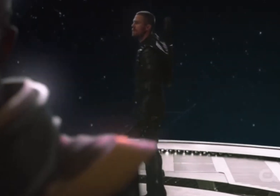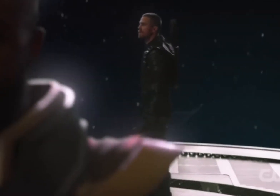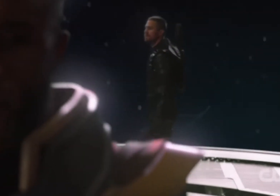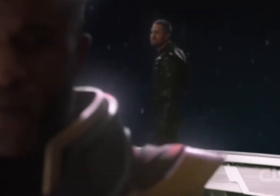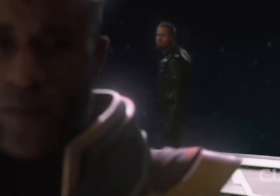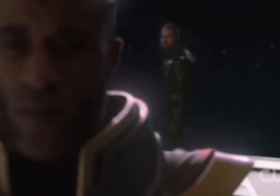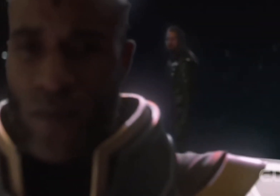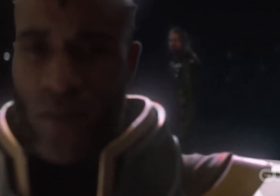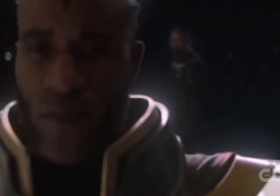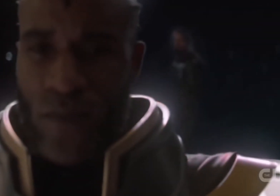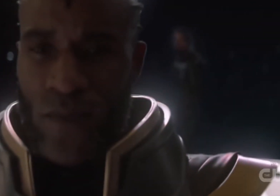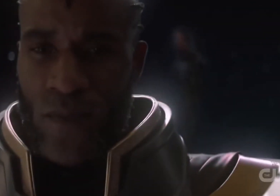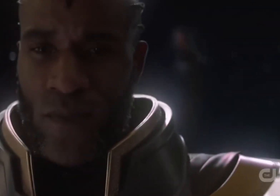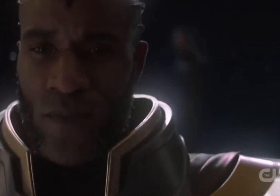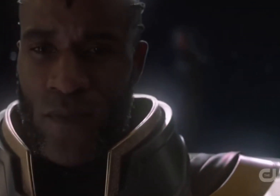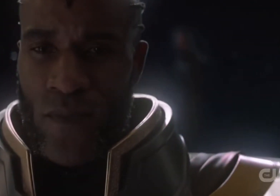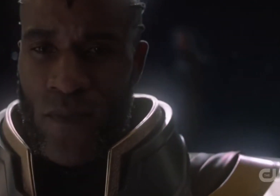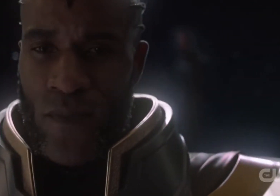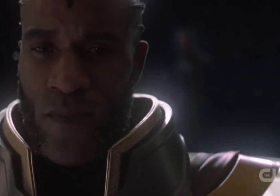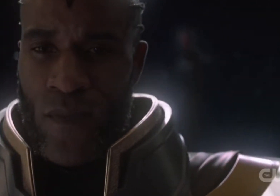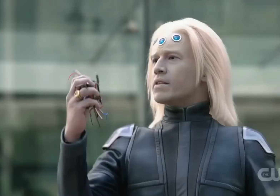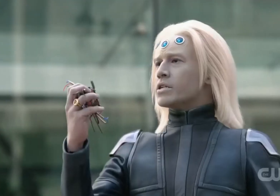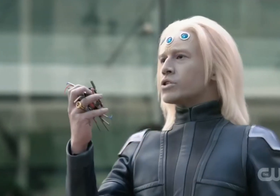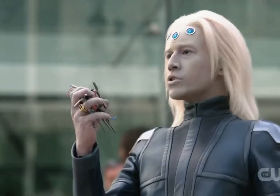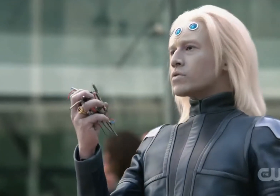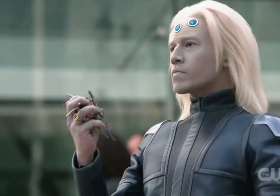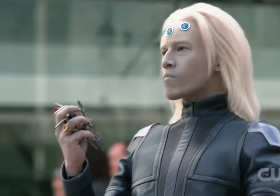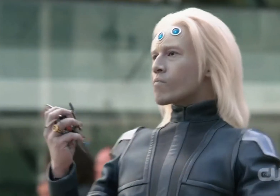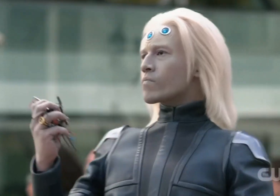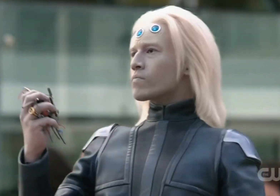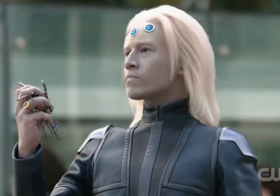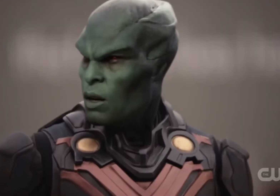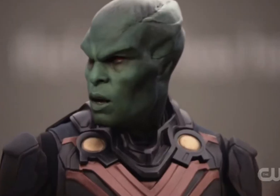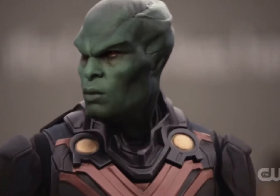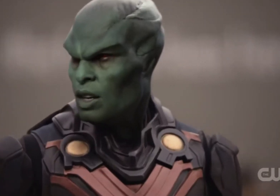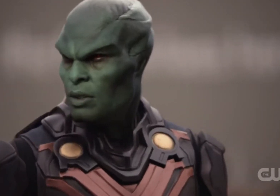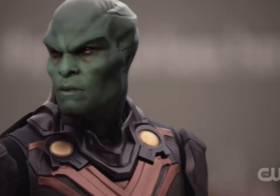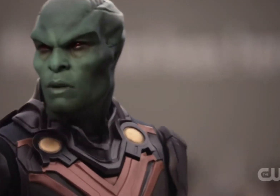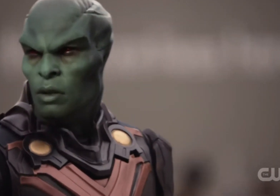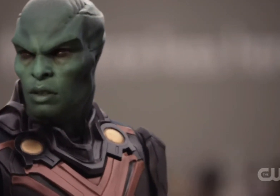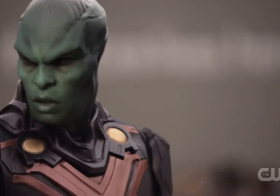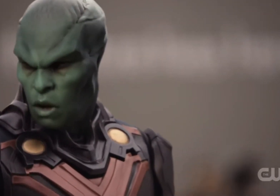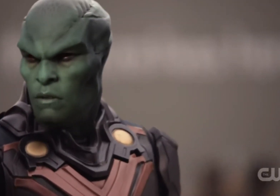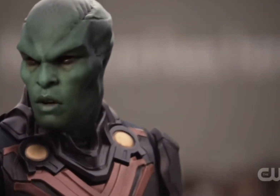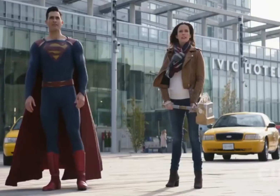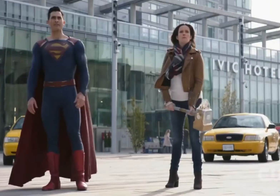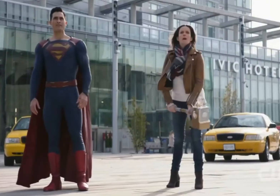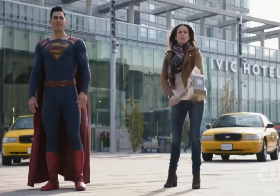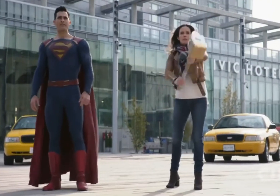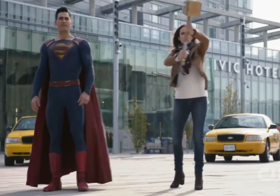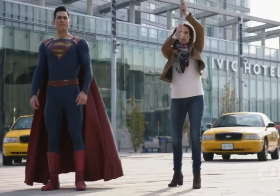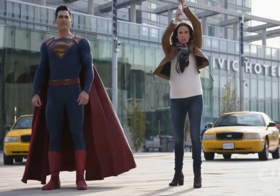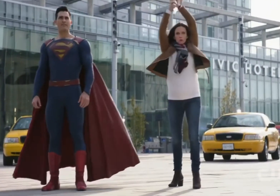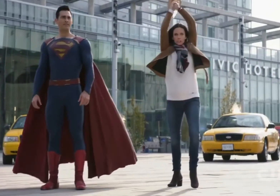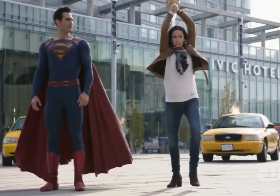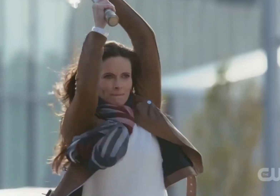Batman apparently. But even the intrusion of Brainiac 5 and Martian Manhunter, and even Lois Lane got to do some action in this